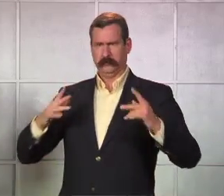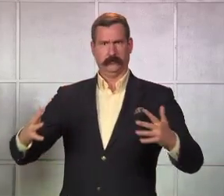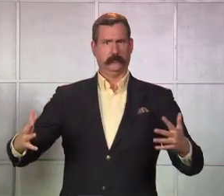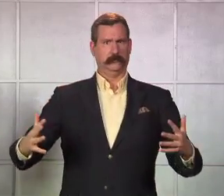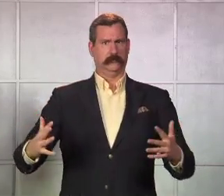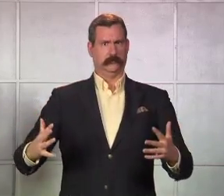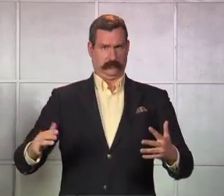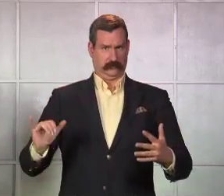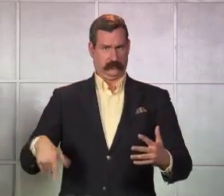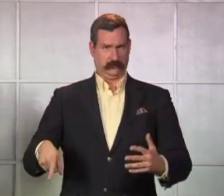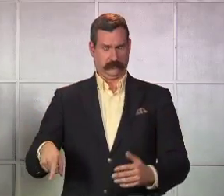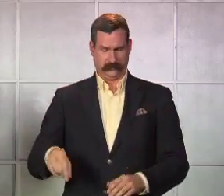with.